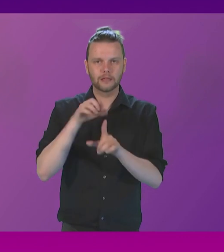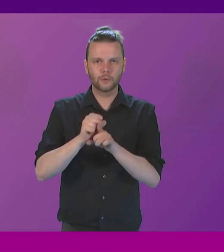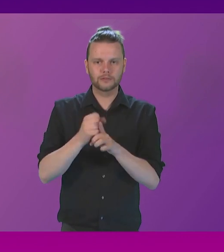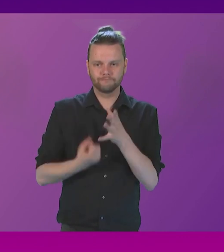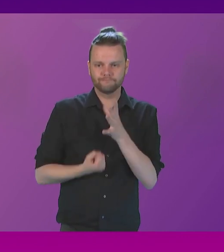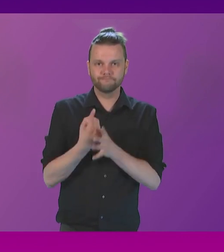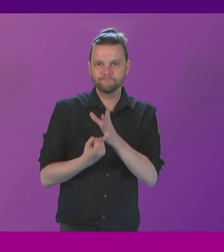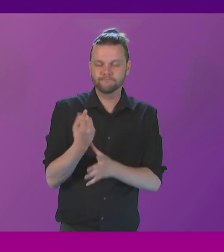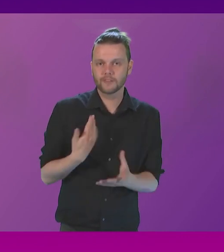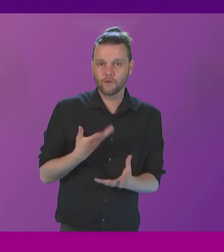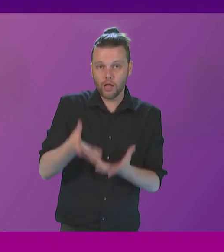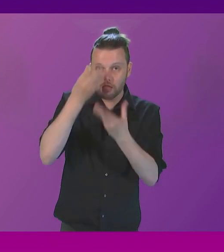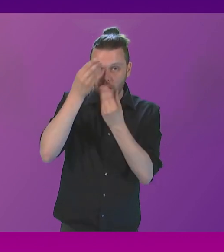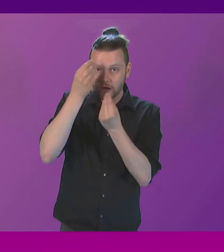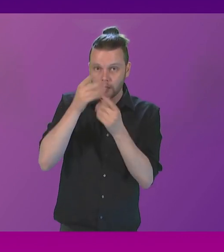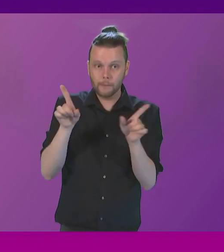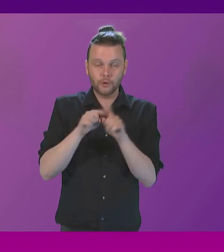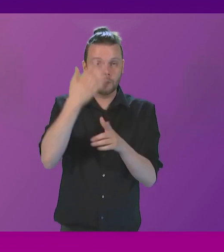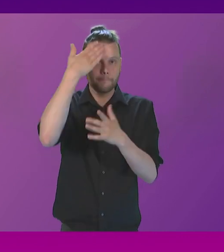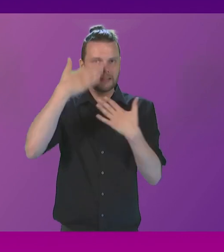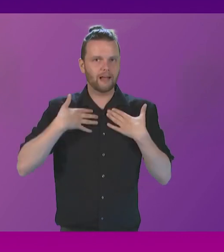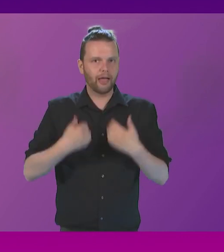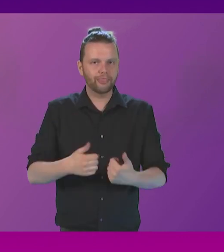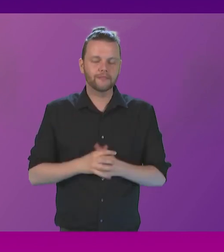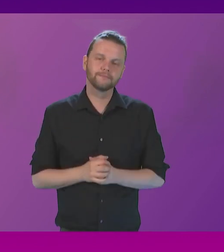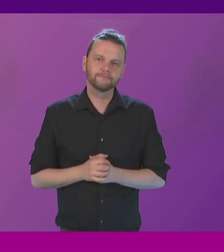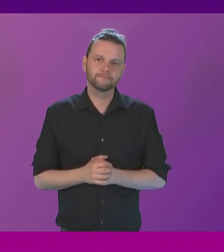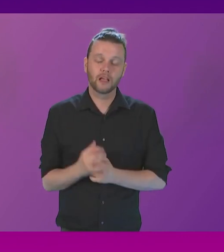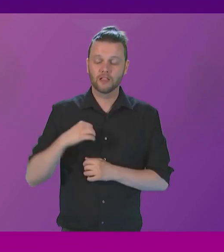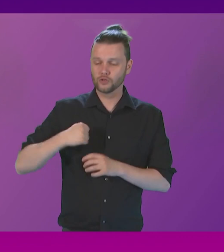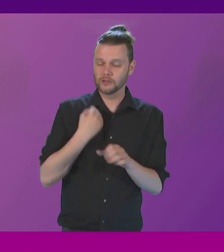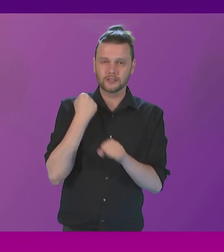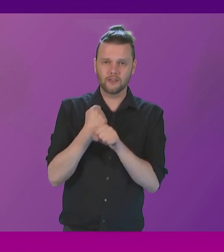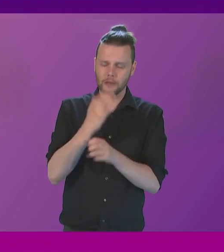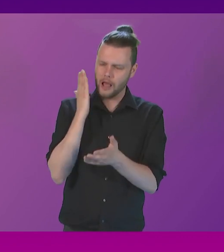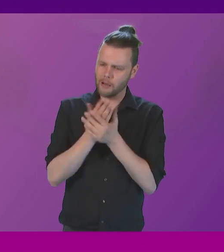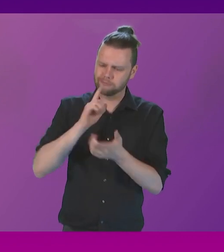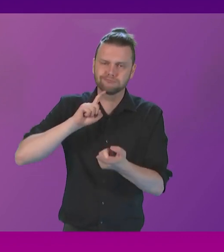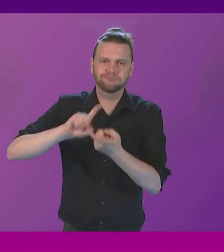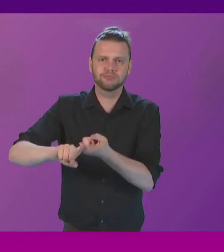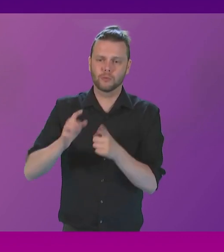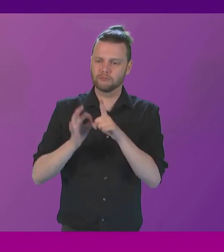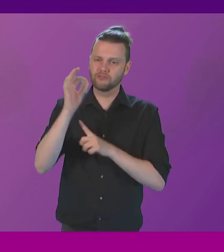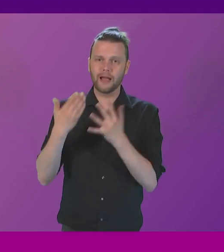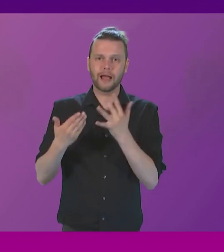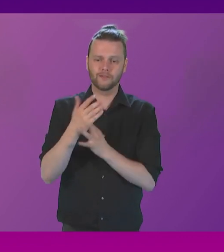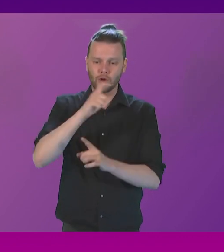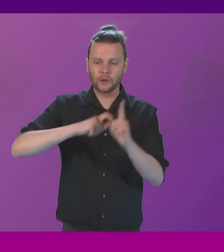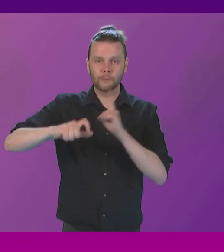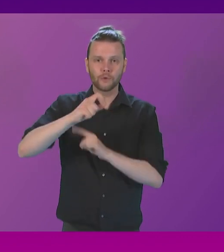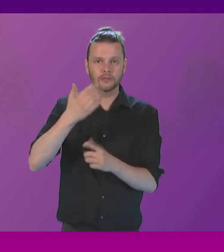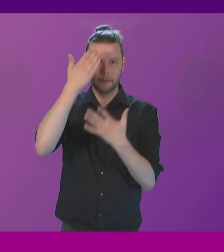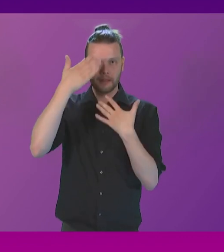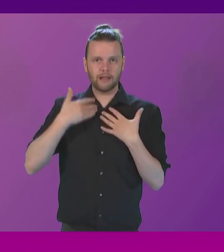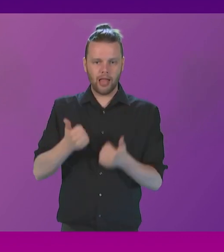may have, not only on learning, but mental health. The Scottish Government are committed to improving access to community mental health and